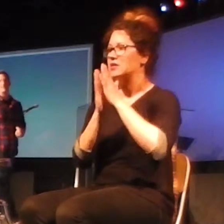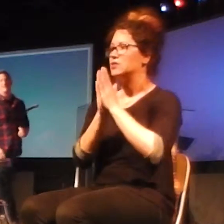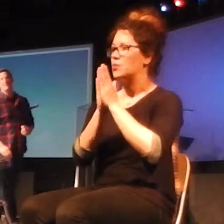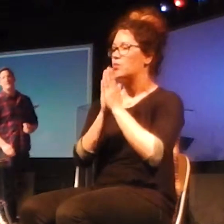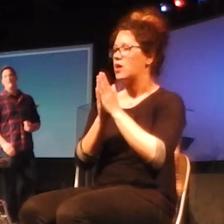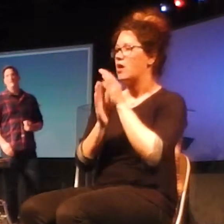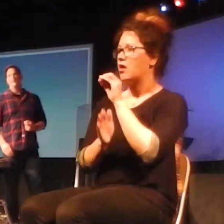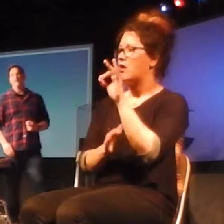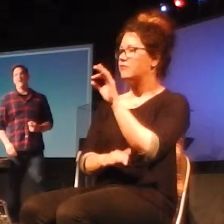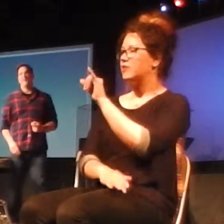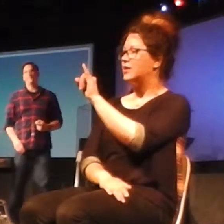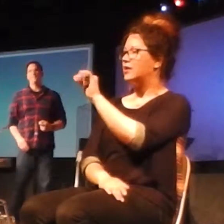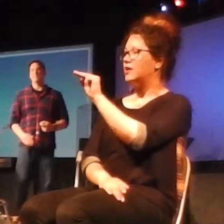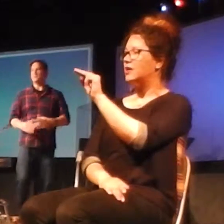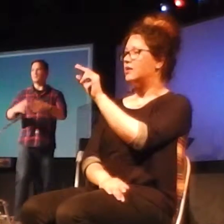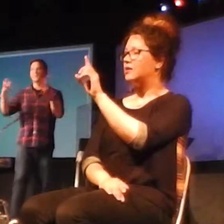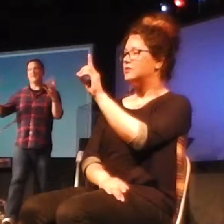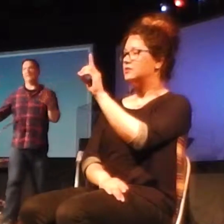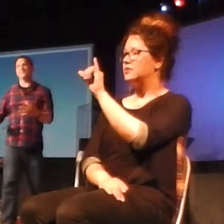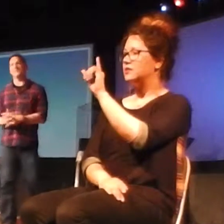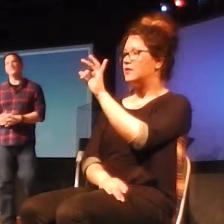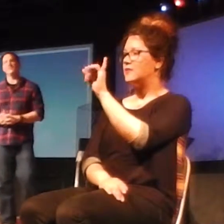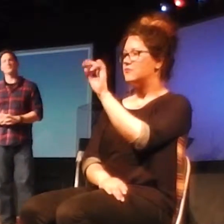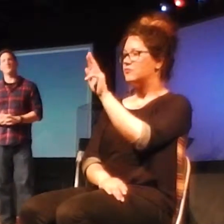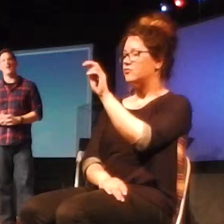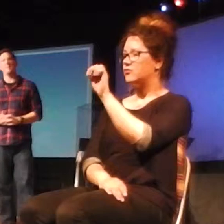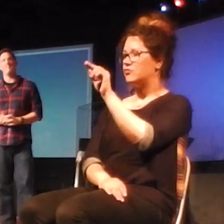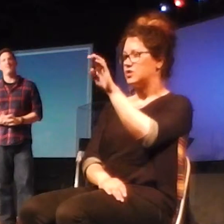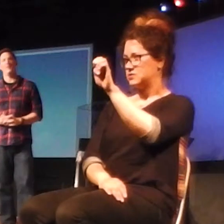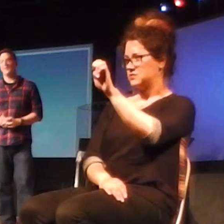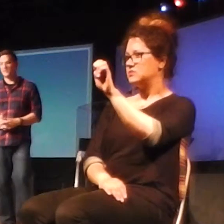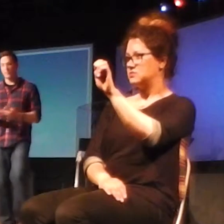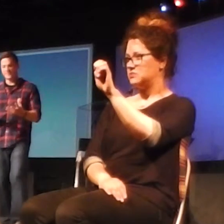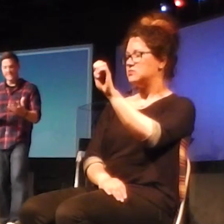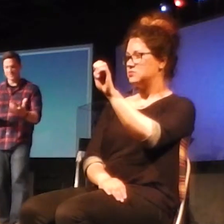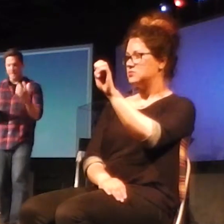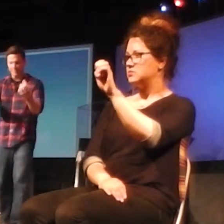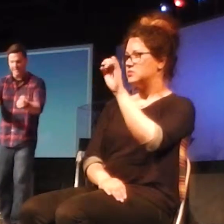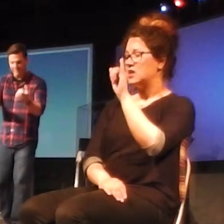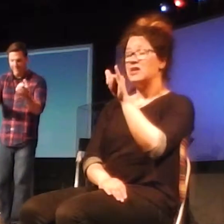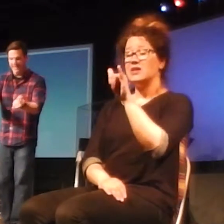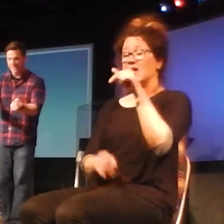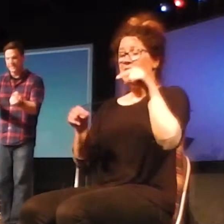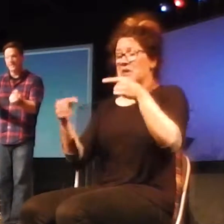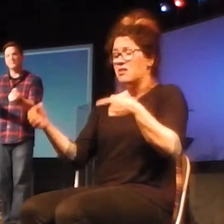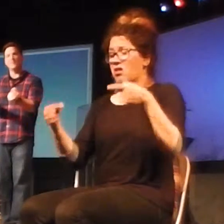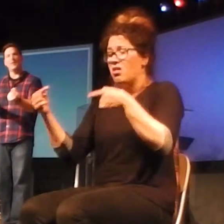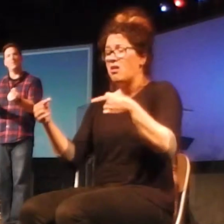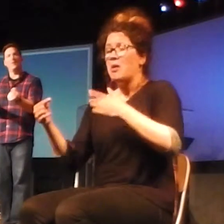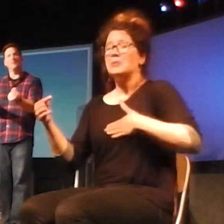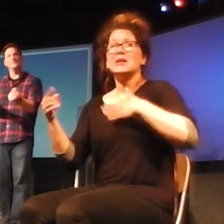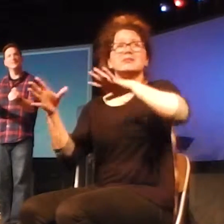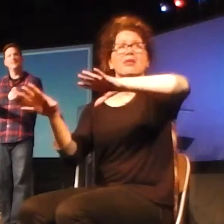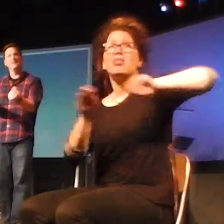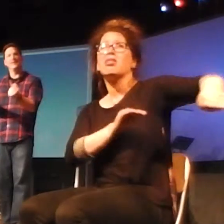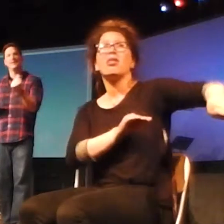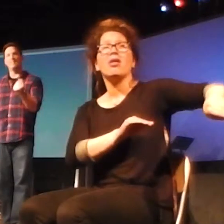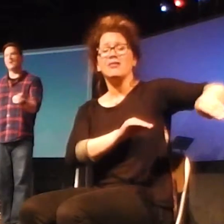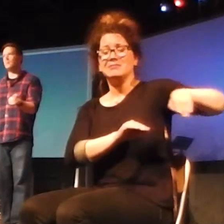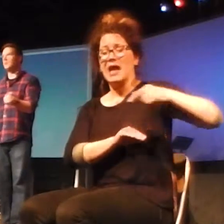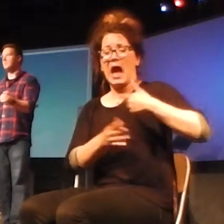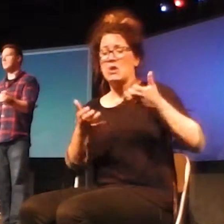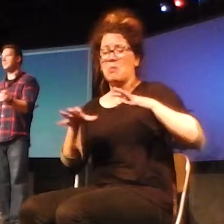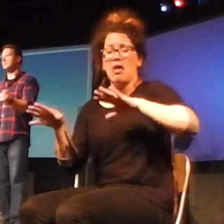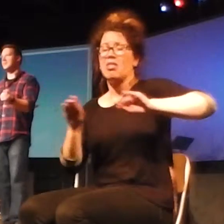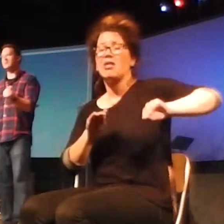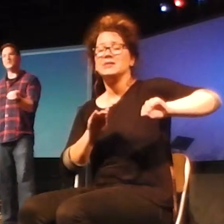indifference. The beautiful language to use to describe that prayer. Lord, take this cup from me. Here's my agenda. Here's what I want. Yet not